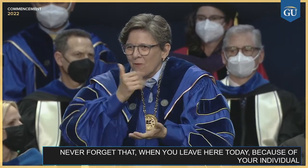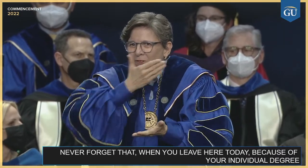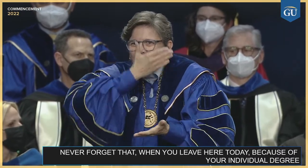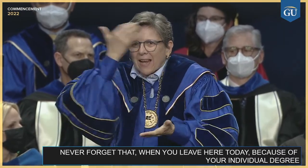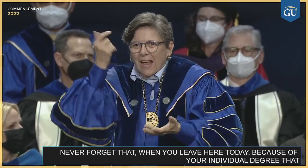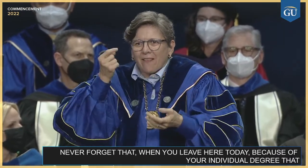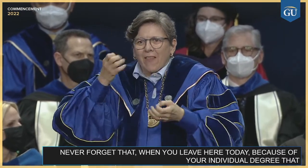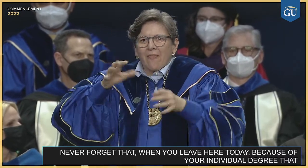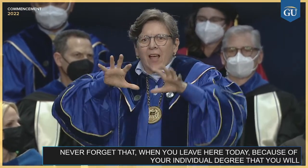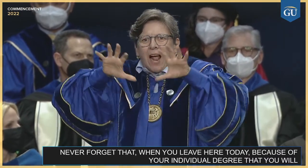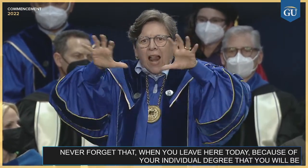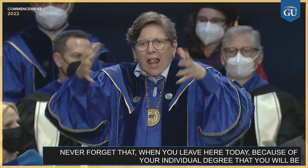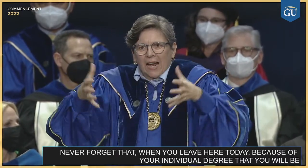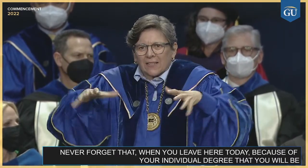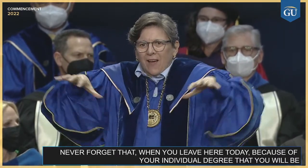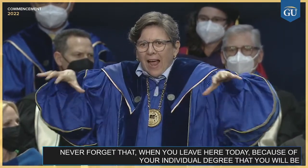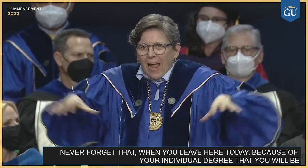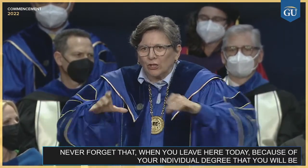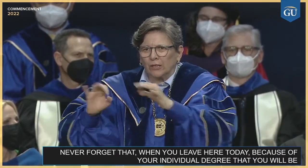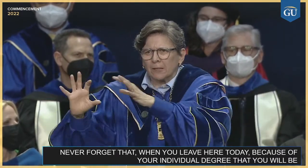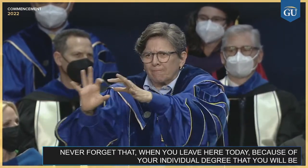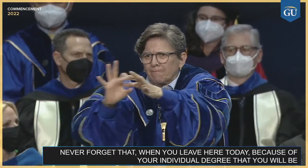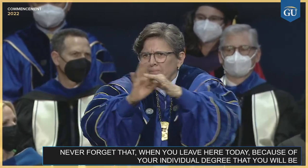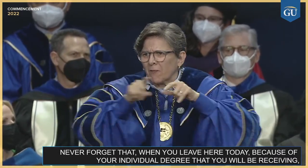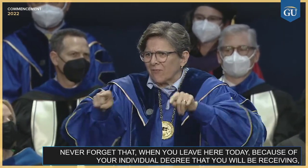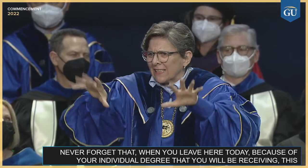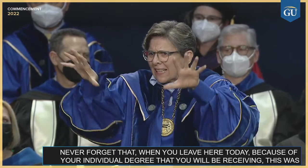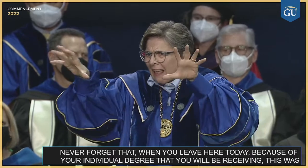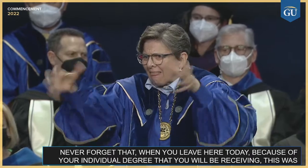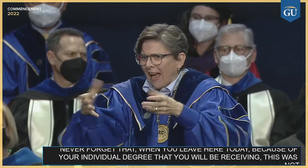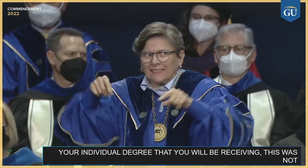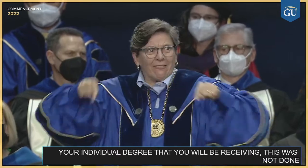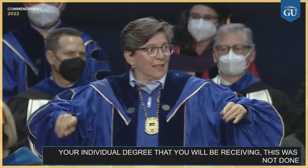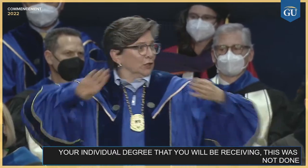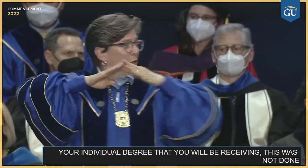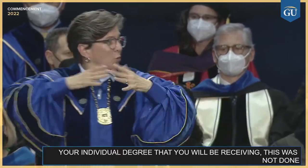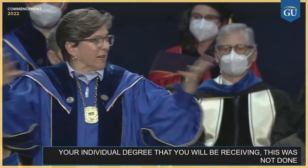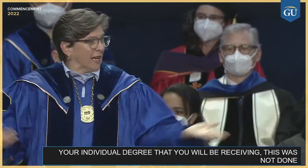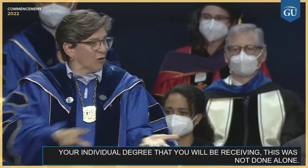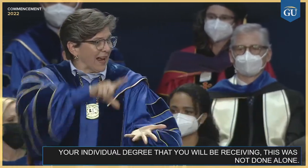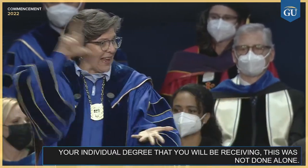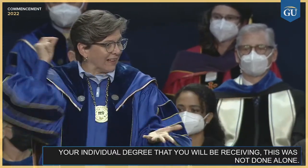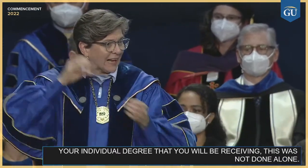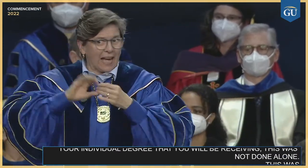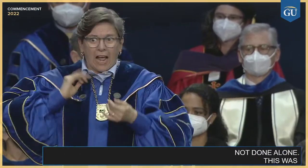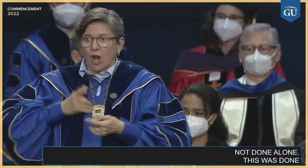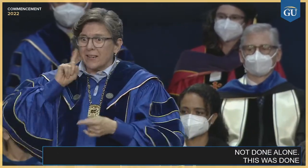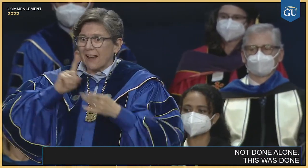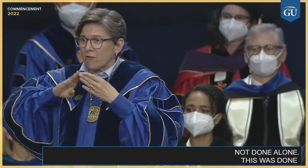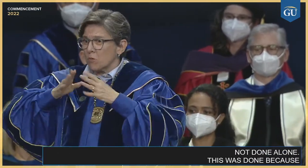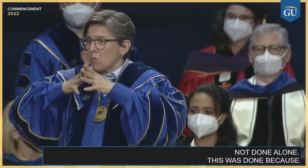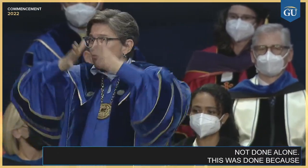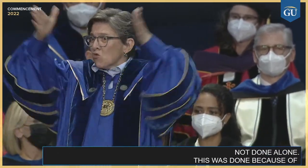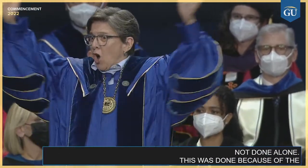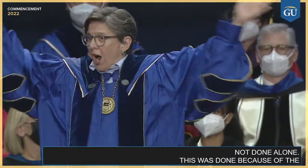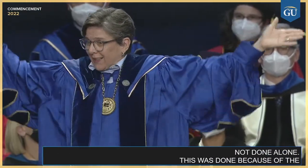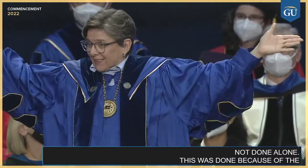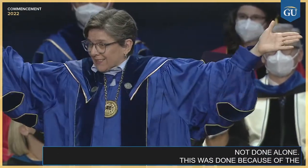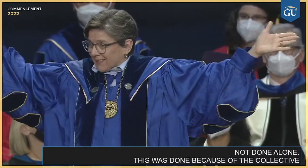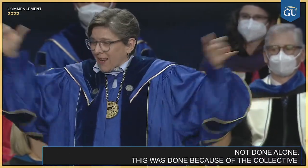alone. This was done because of the collective action from this class and from this community and the deaf